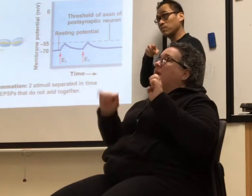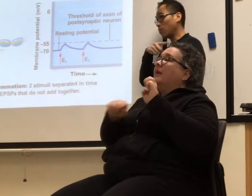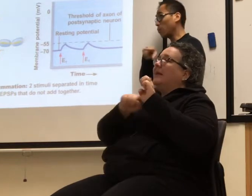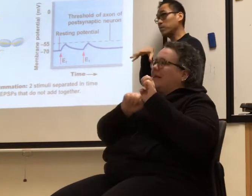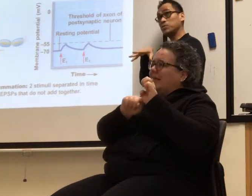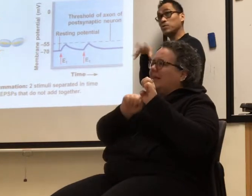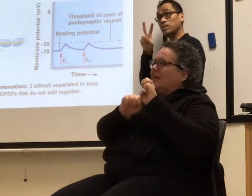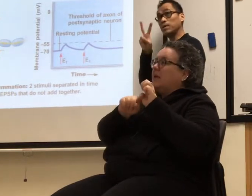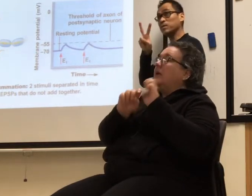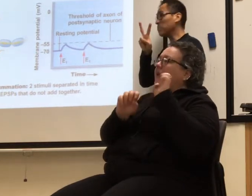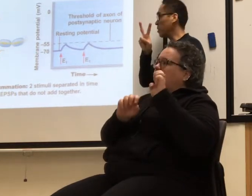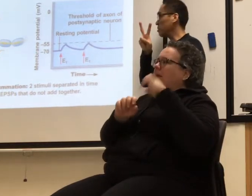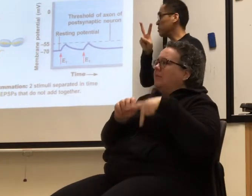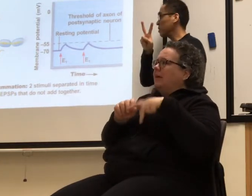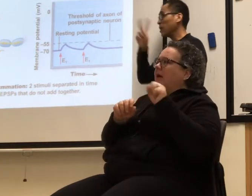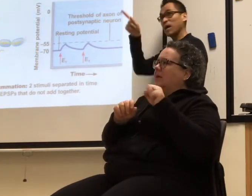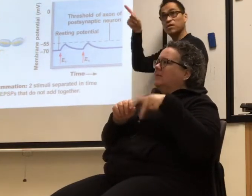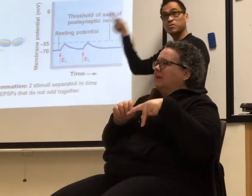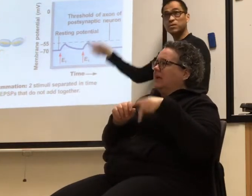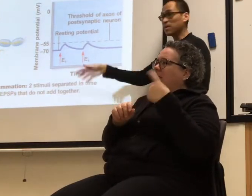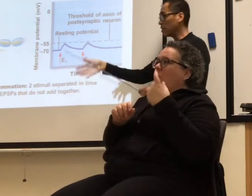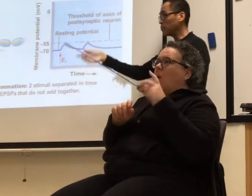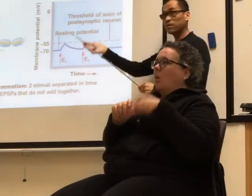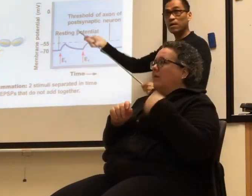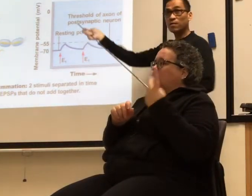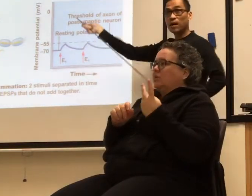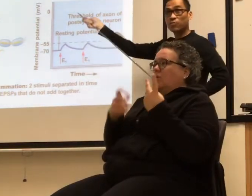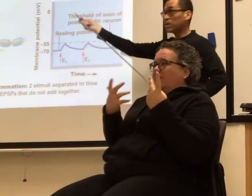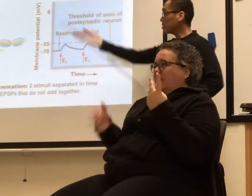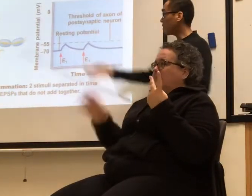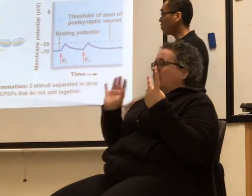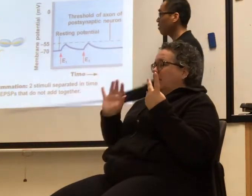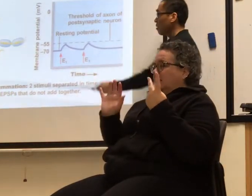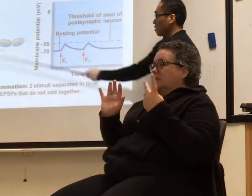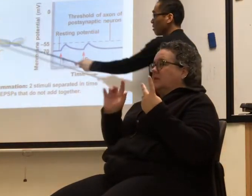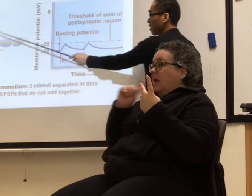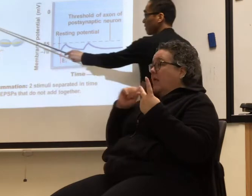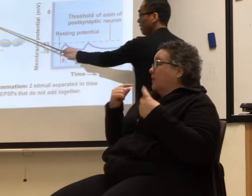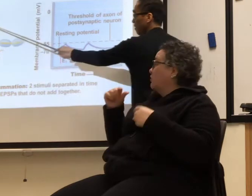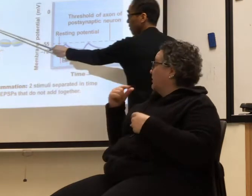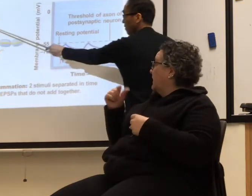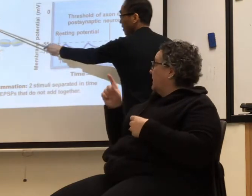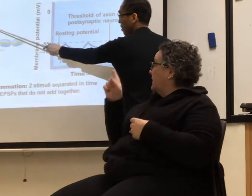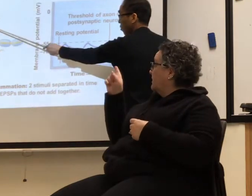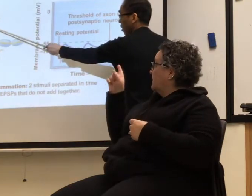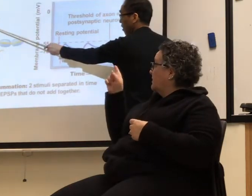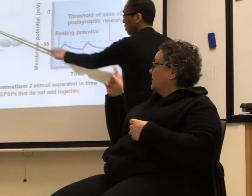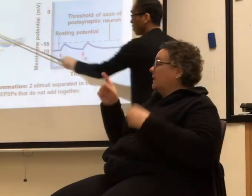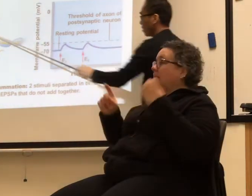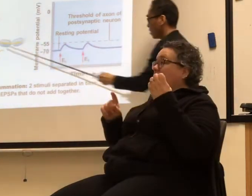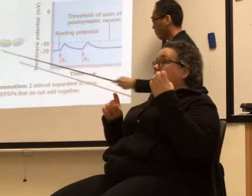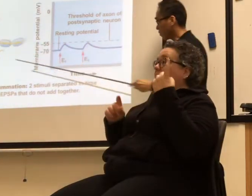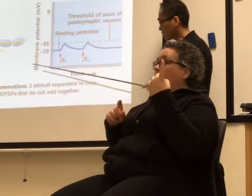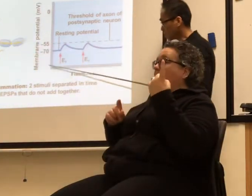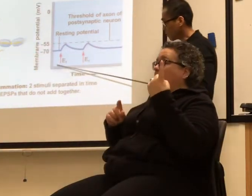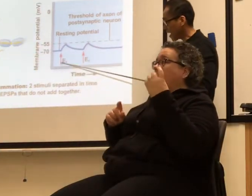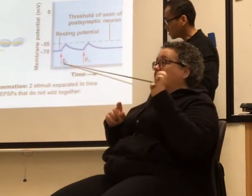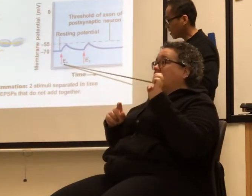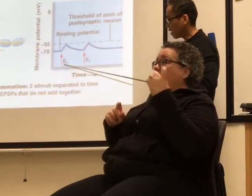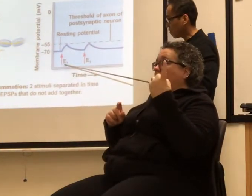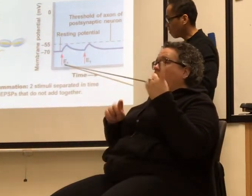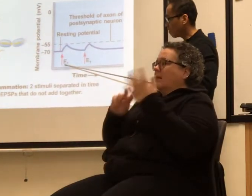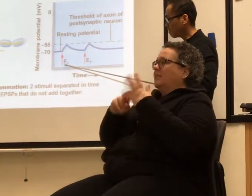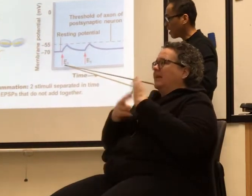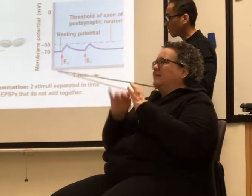EPSP. So only 2 EPSPs. And do you see the input there, that green cell? Right there, E1 refers to